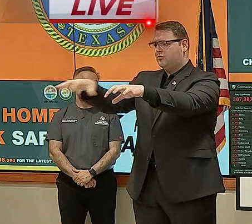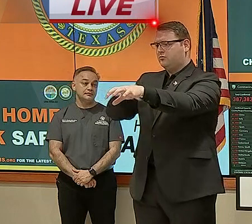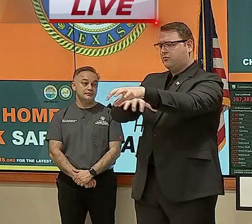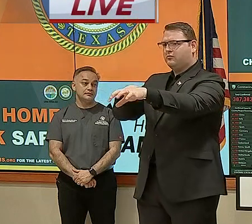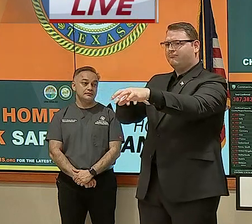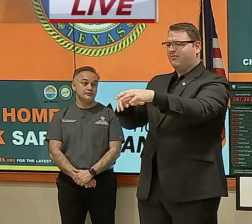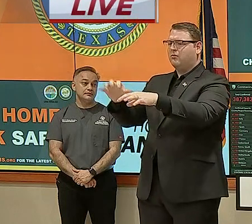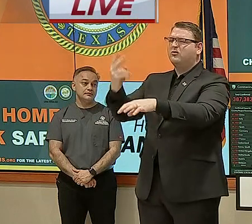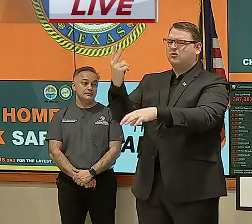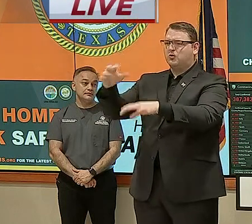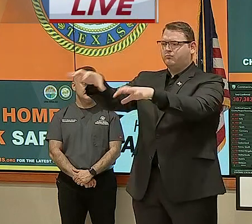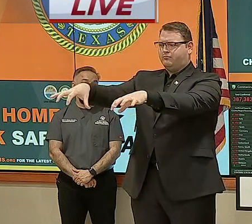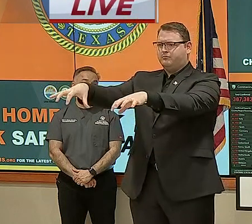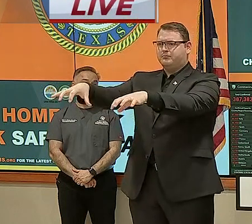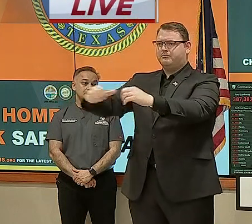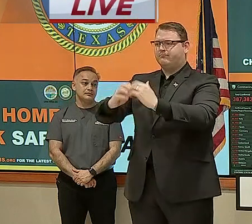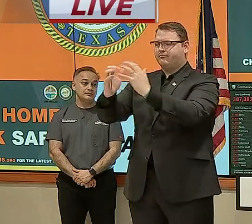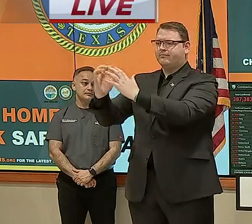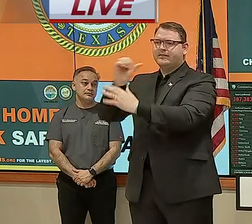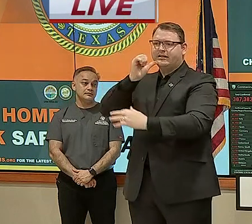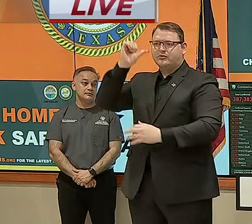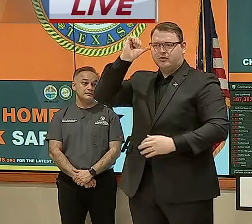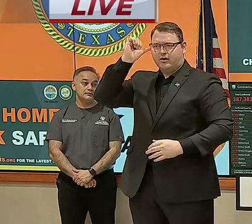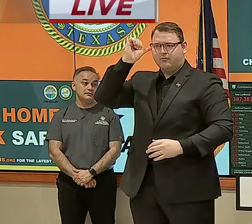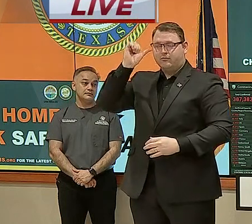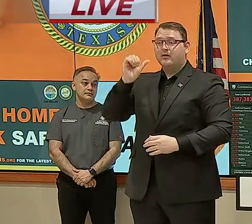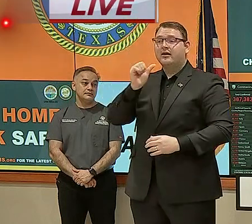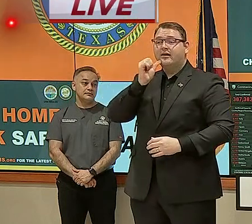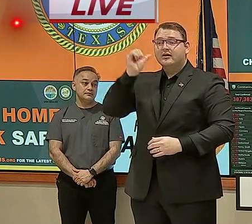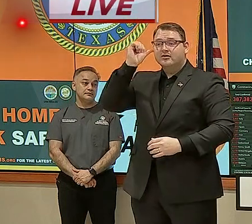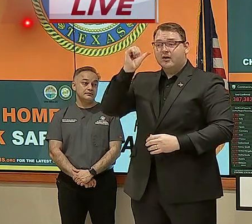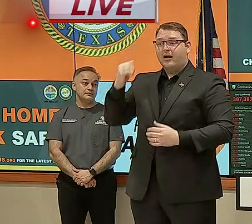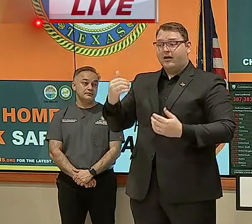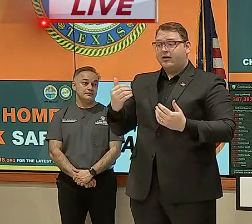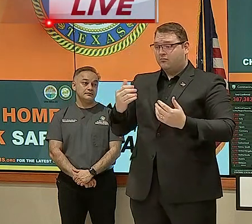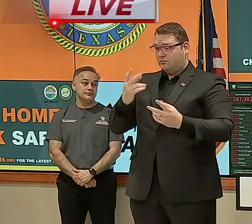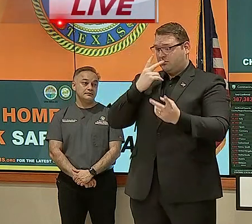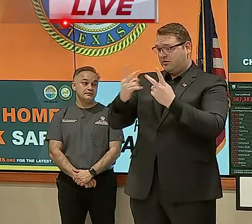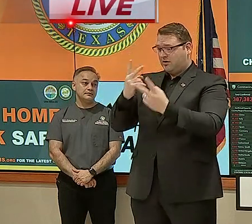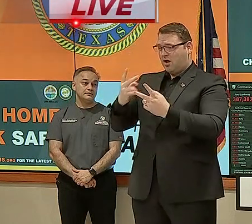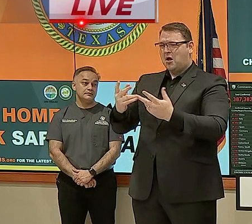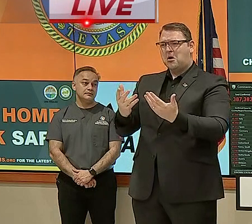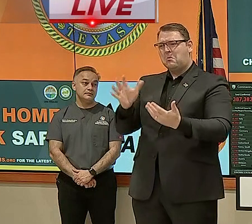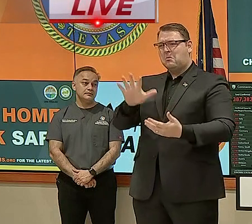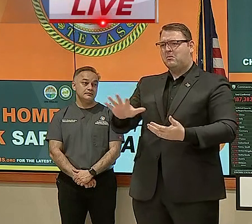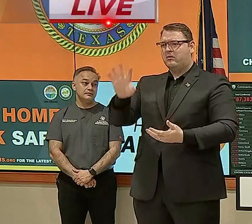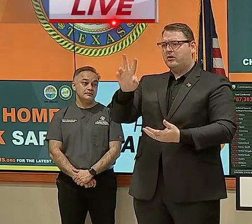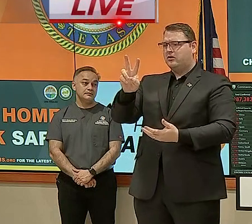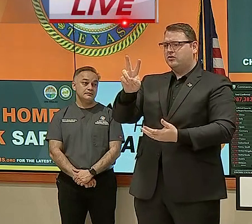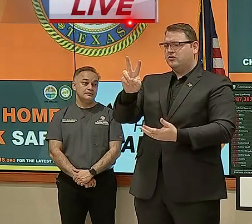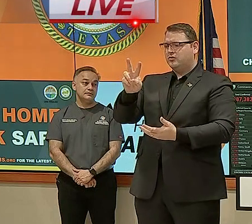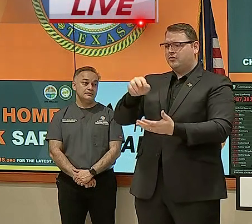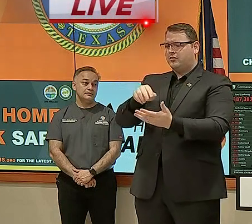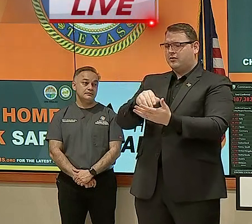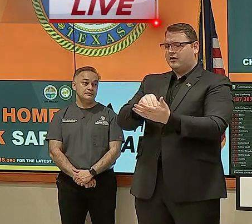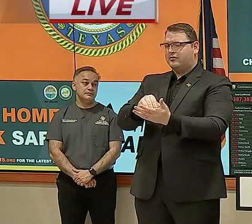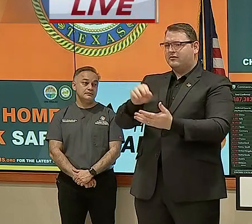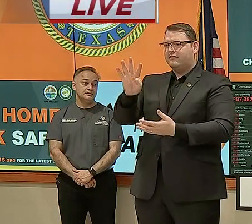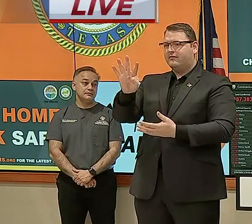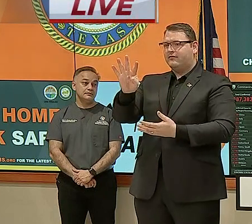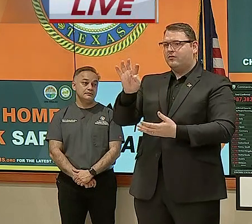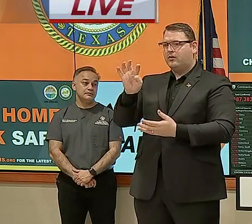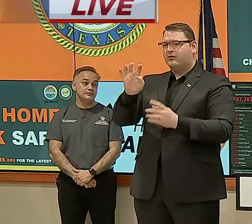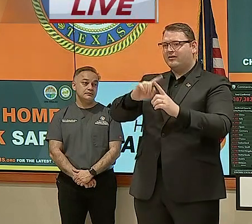two sites that we open. Yesterday, we had almost 24,000 residents visit our online screening